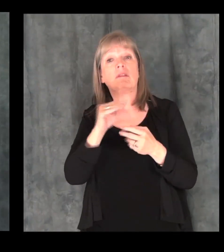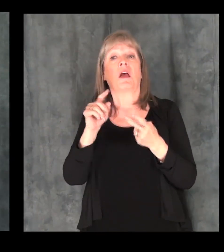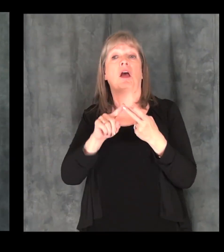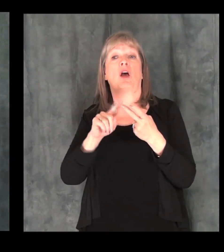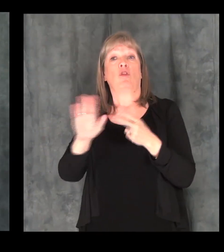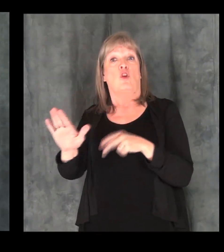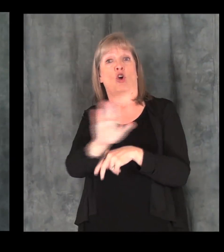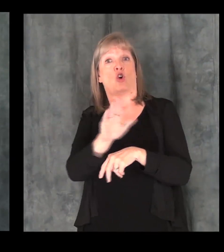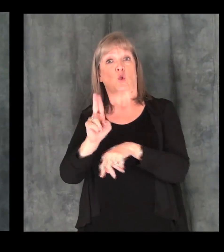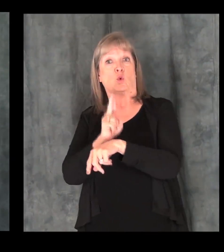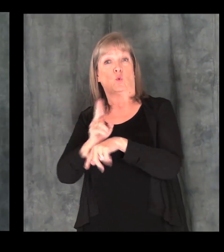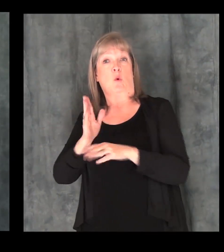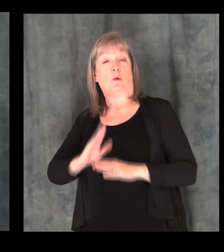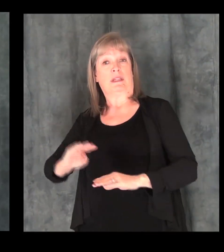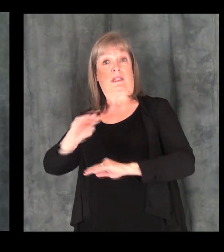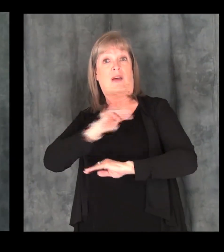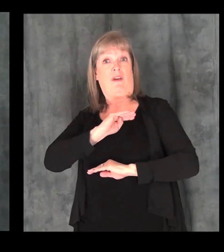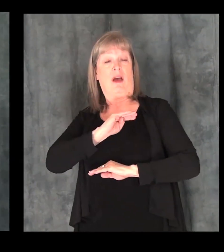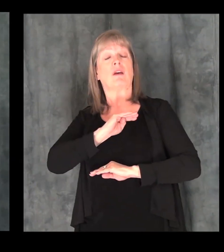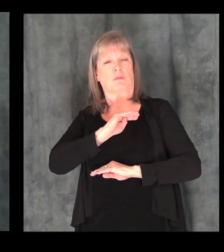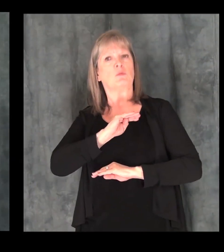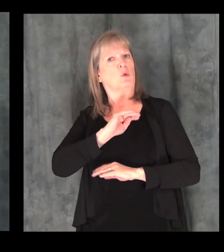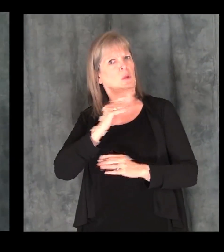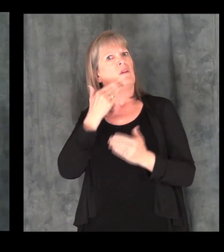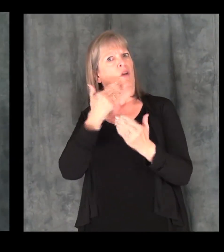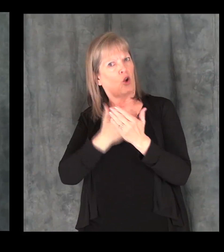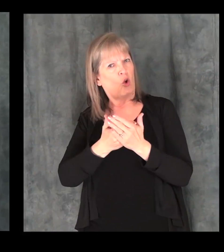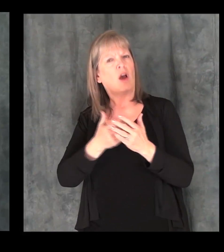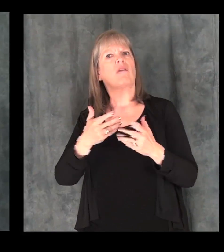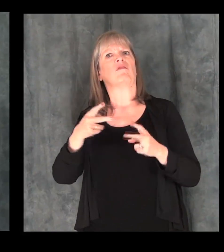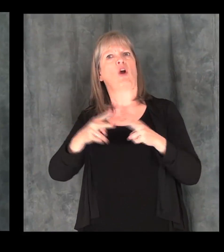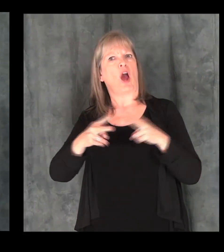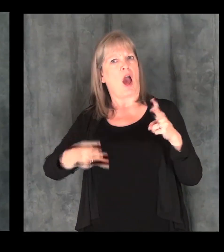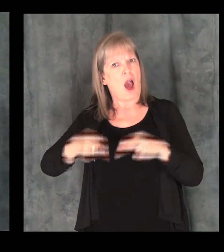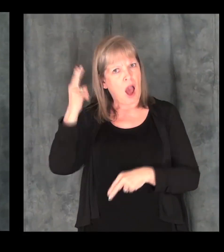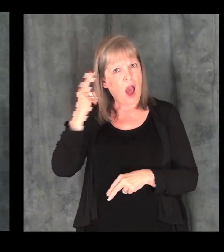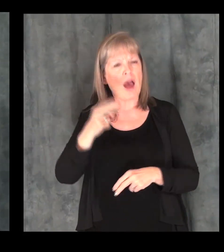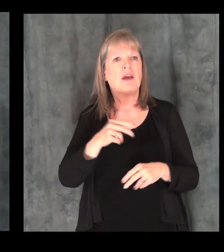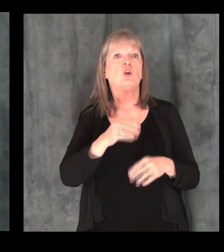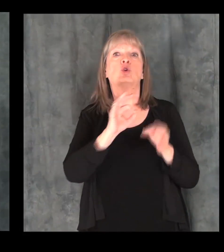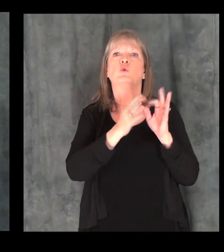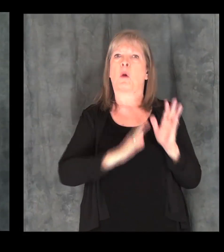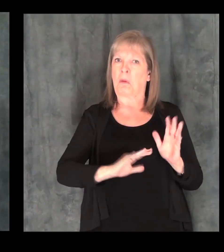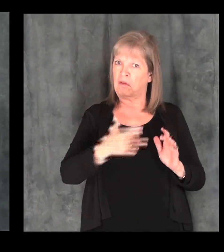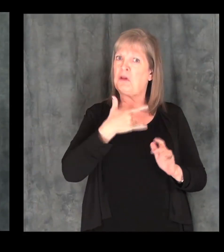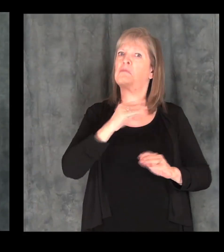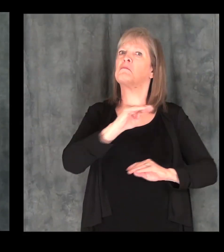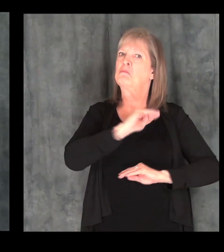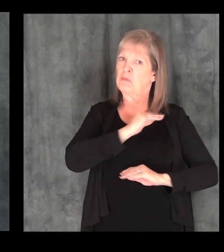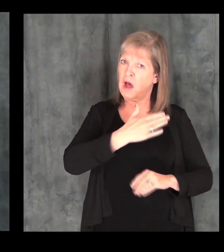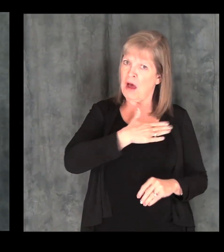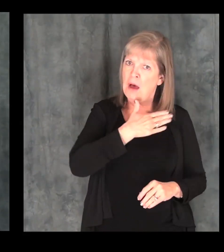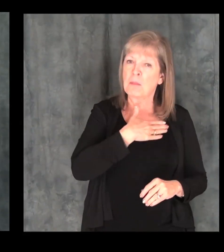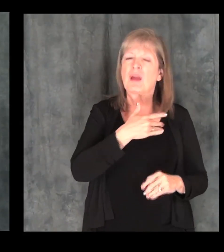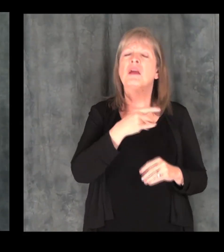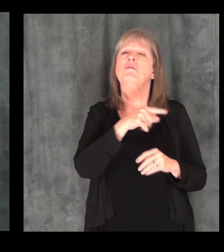really effective. The satisfaction was very high. The interpreters were happy. They noted that there were